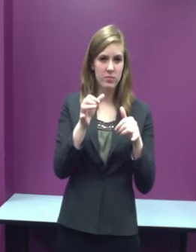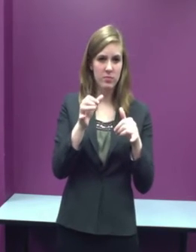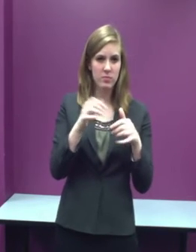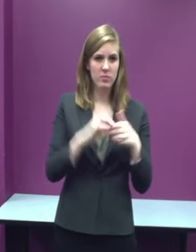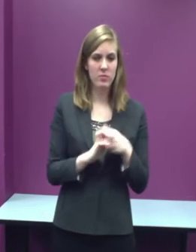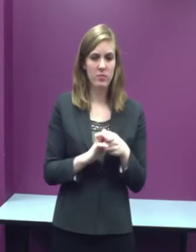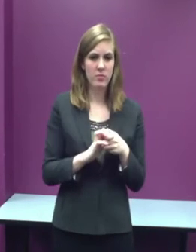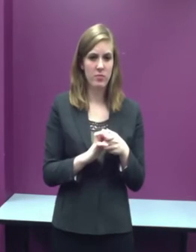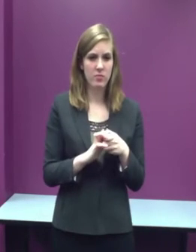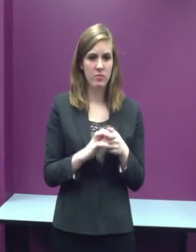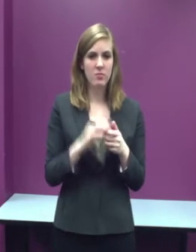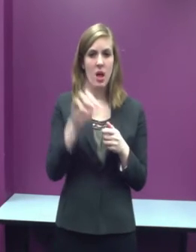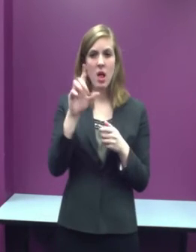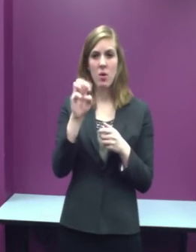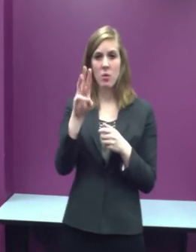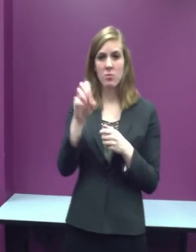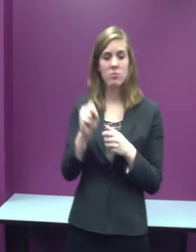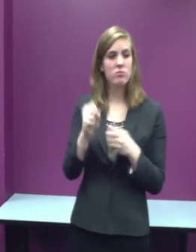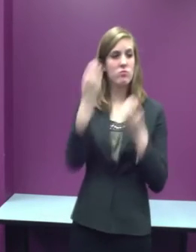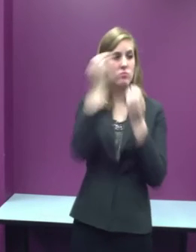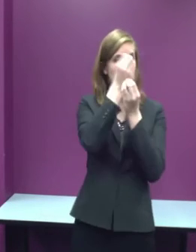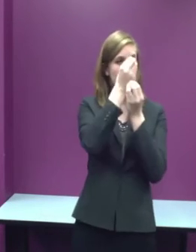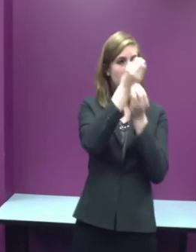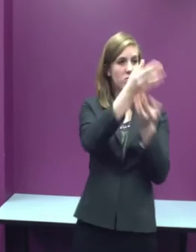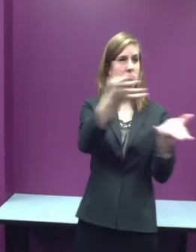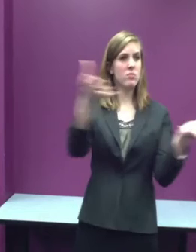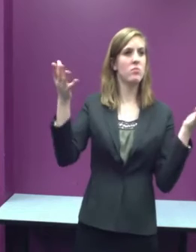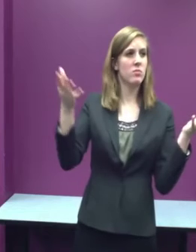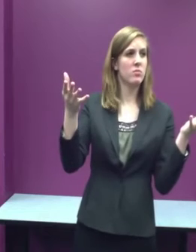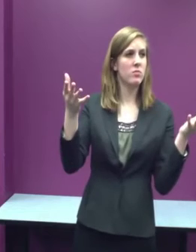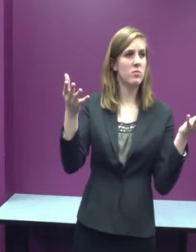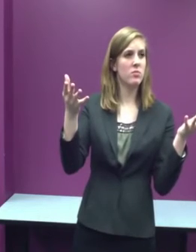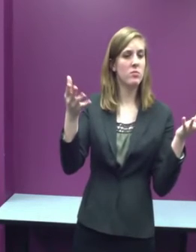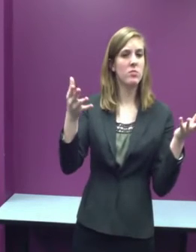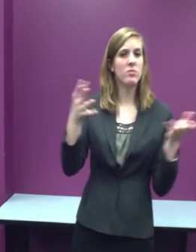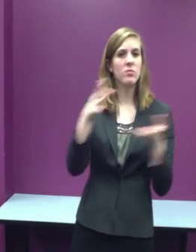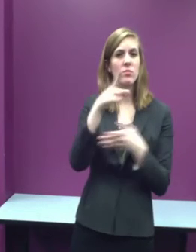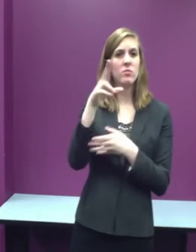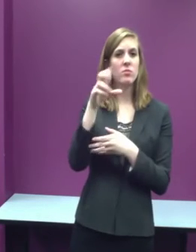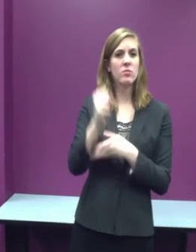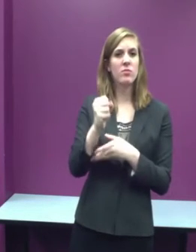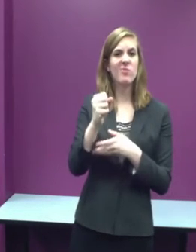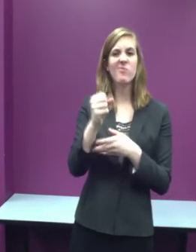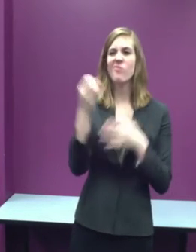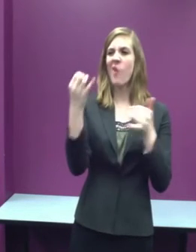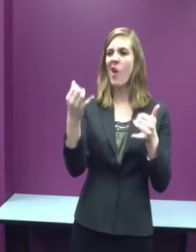also let them know, in full military dress, that the United States now claimed their land.